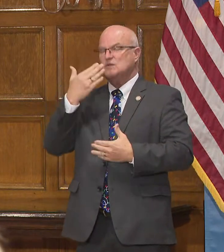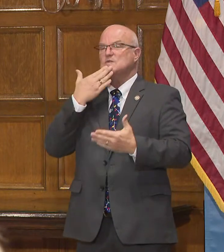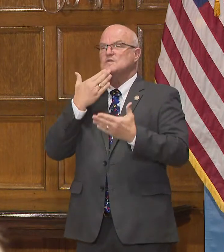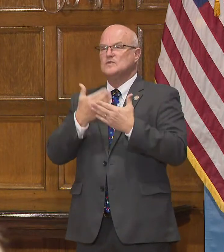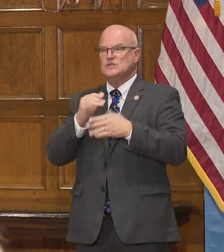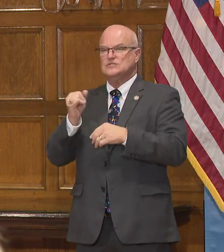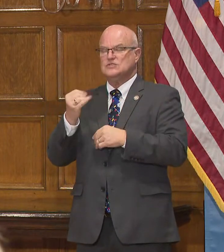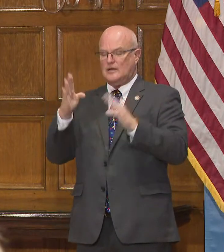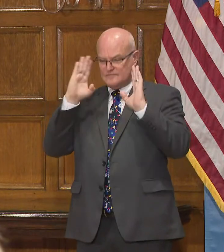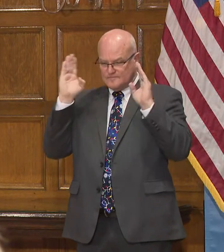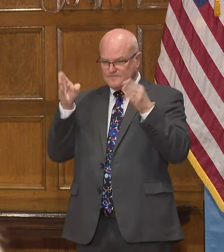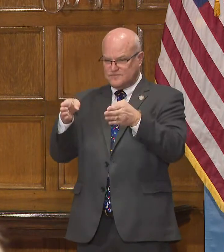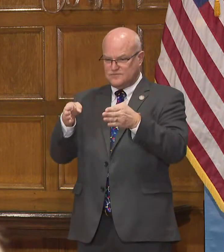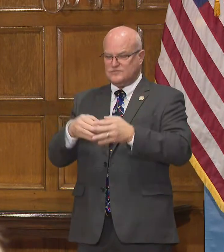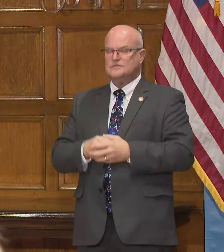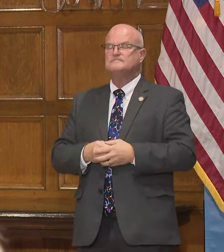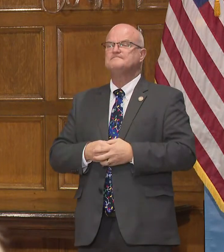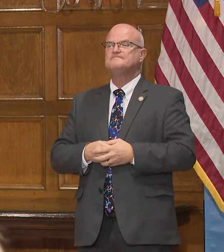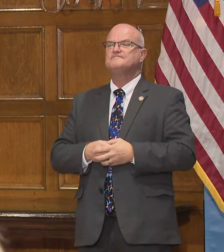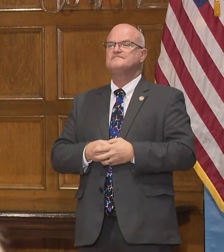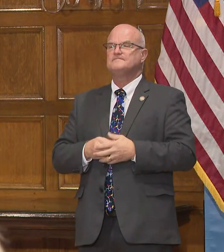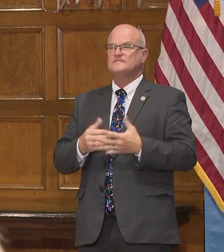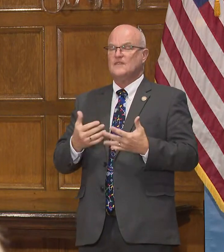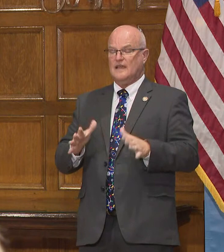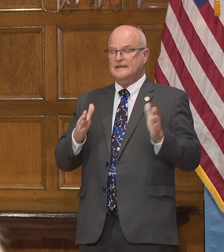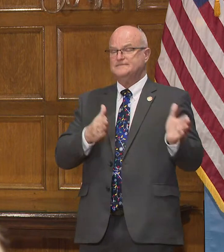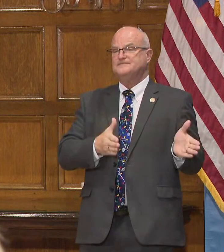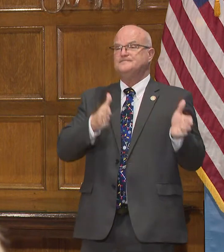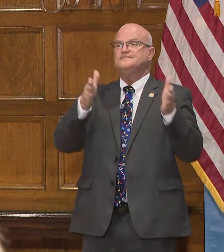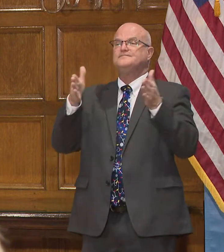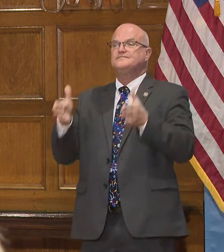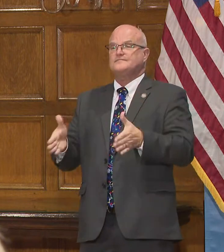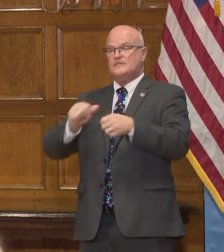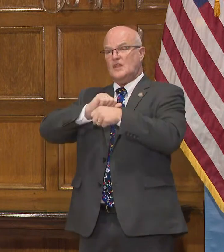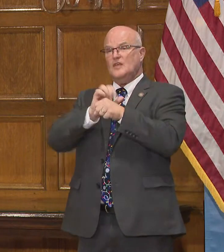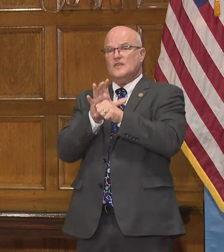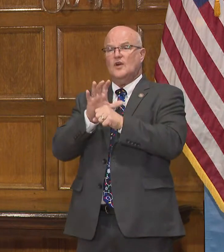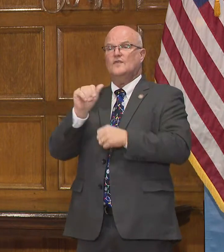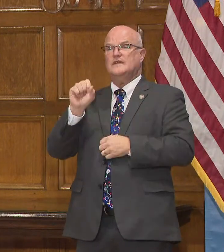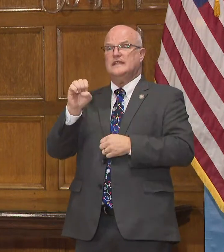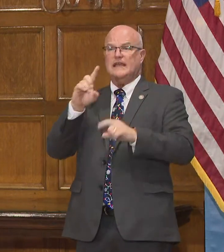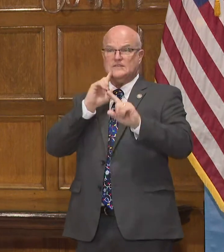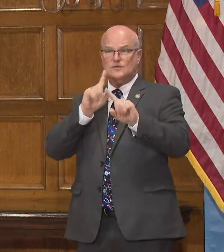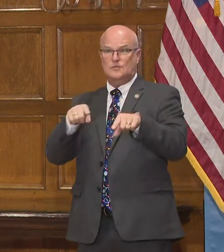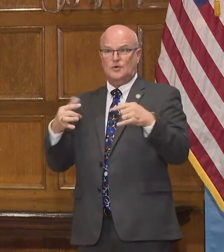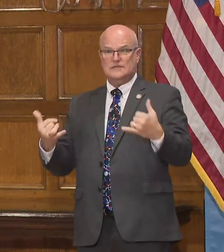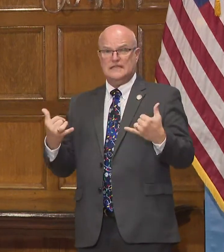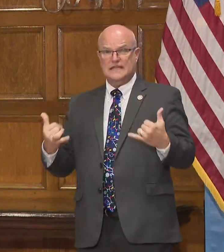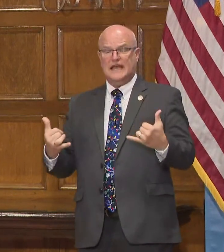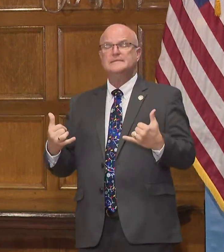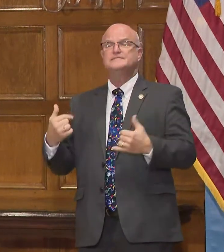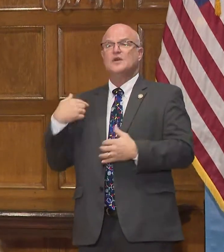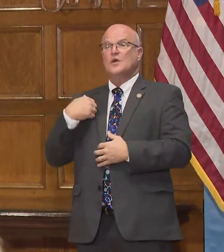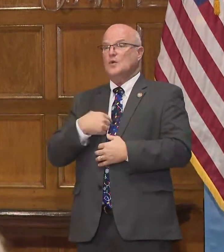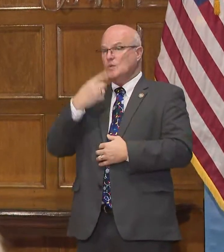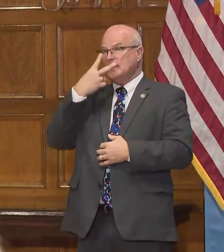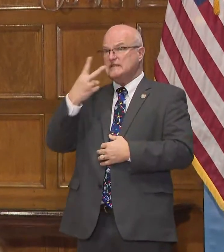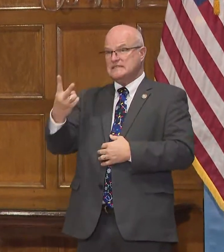focus on that. Now let me go to our COVID case report for today. And we see that